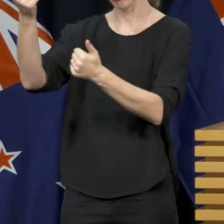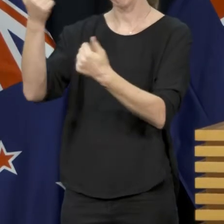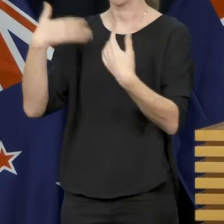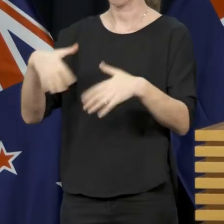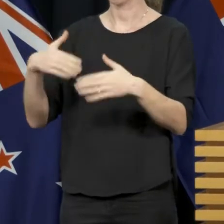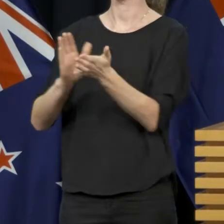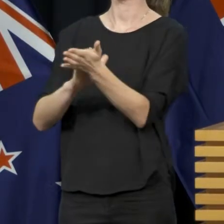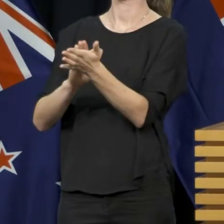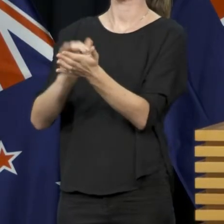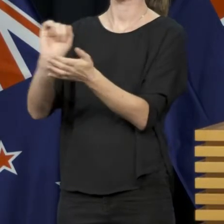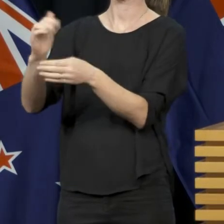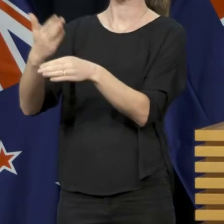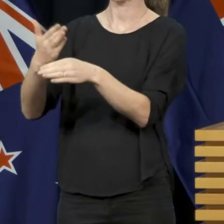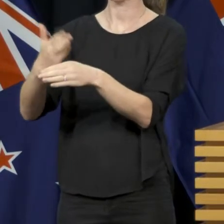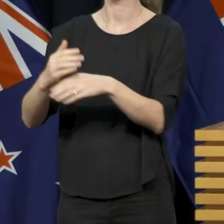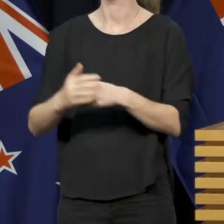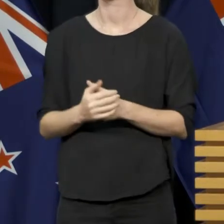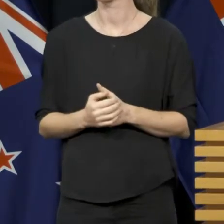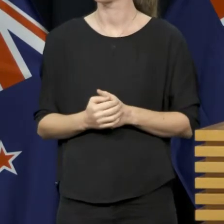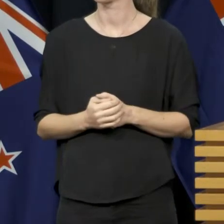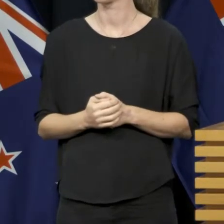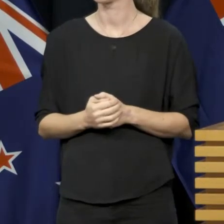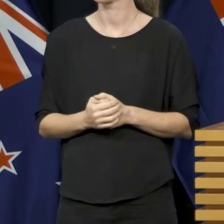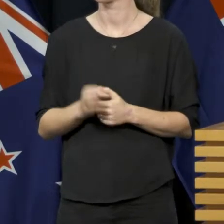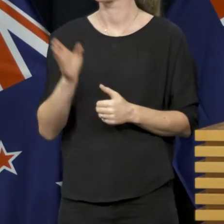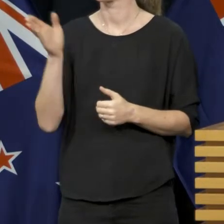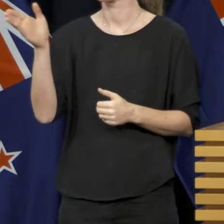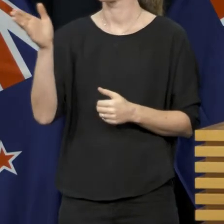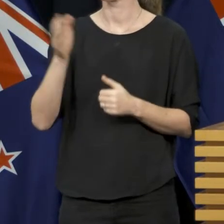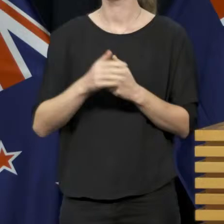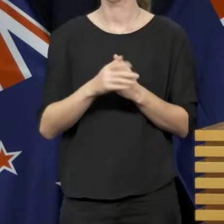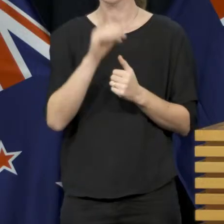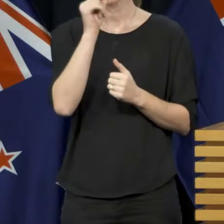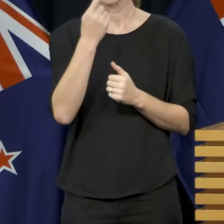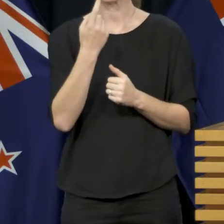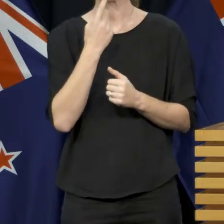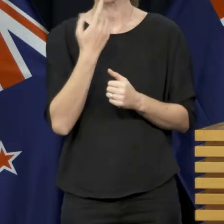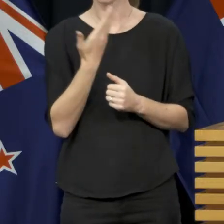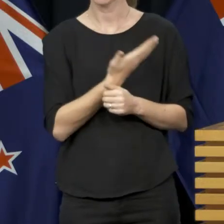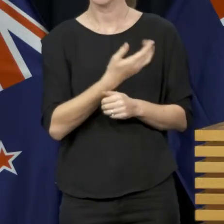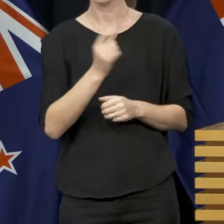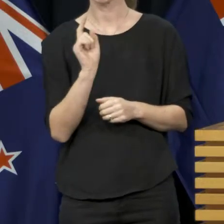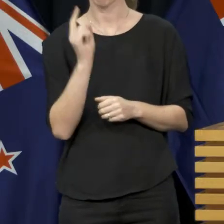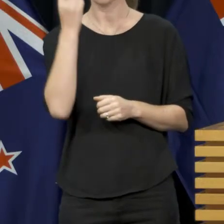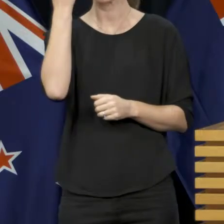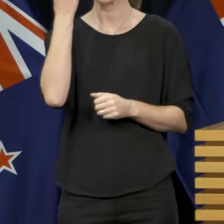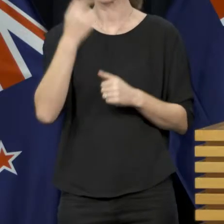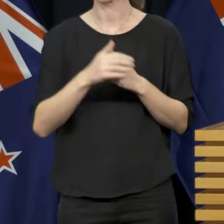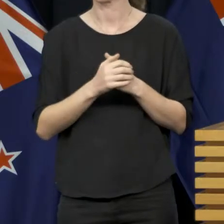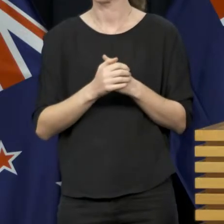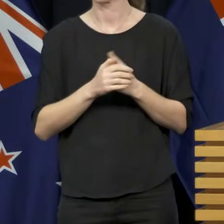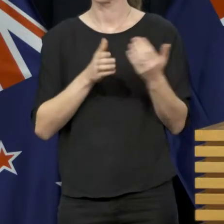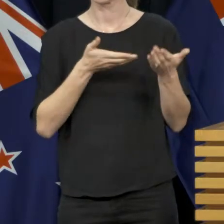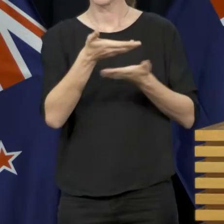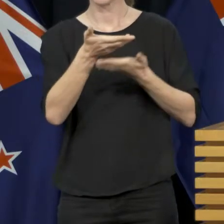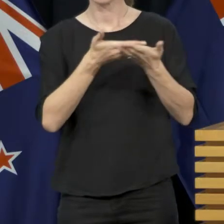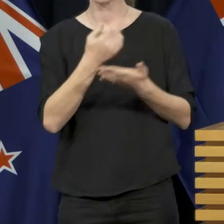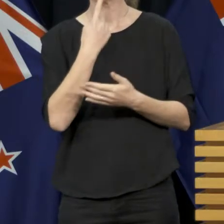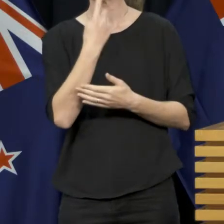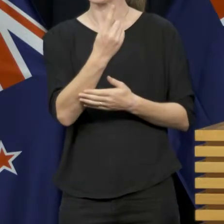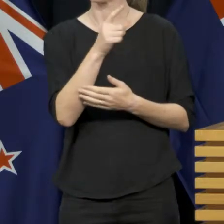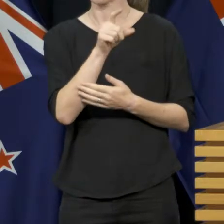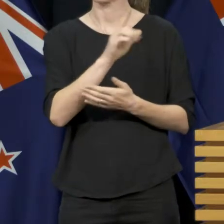legacy of Dr. David Clark. Is it not an easy way out for you, though, as PM, to have that conversation with him, make it very